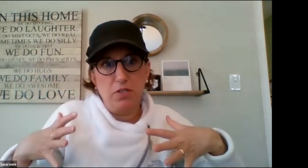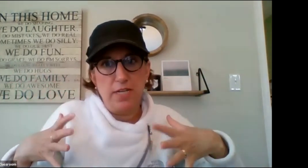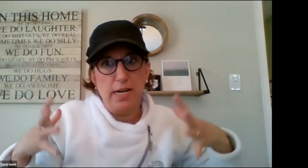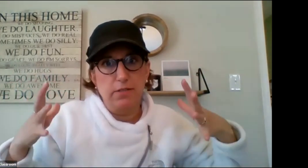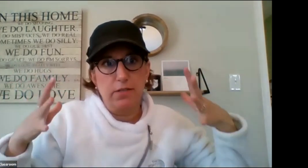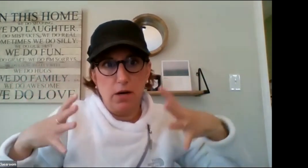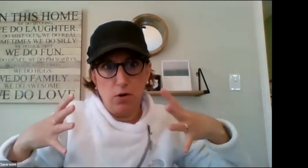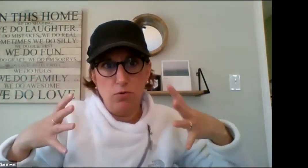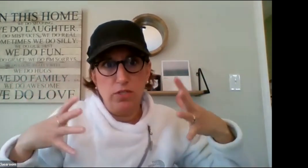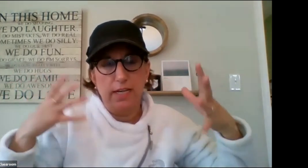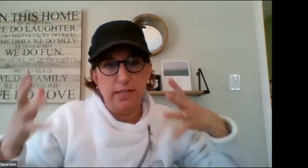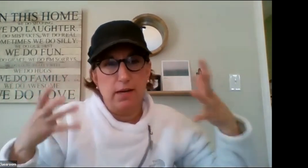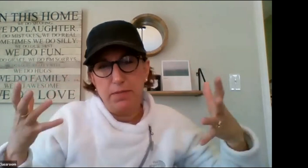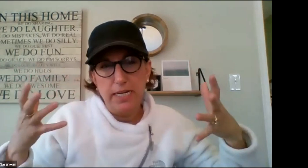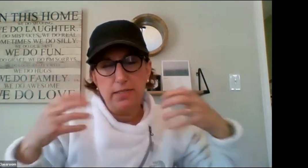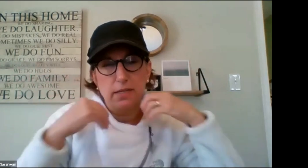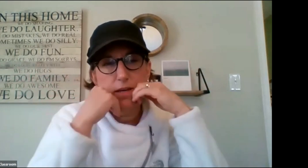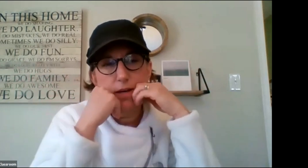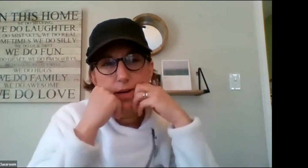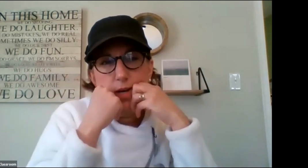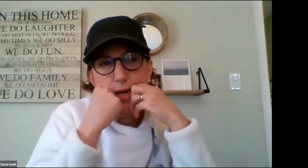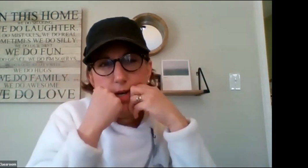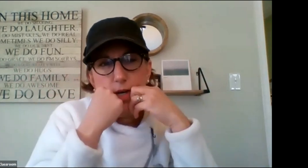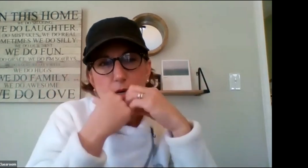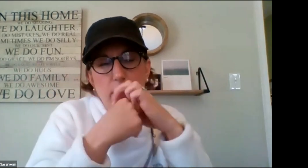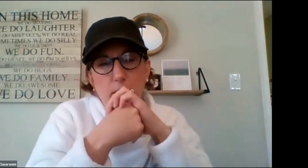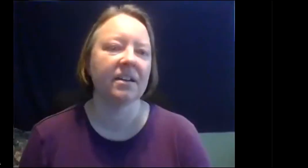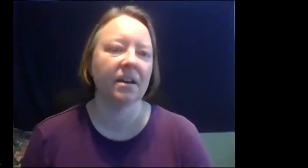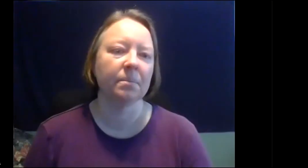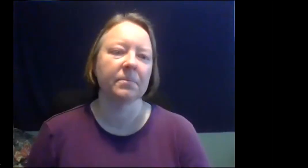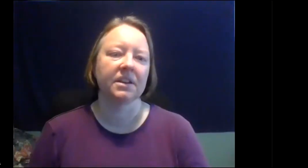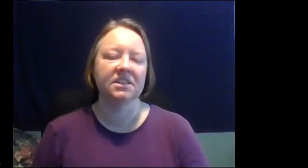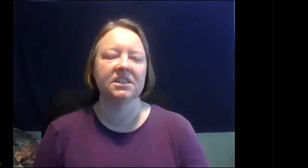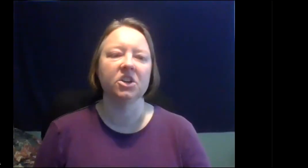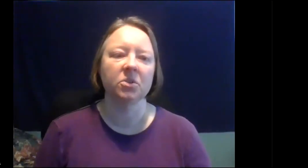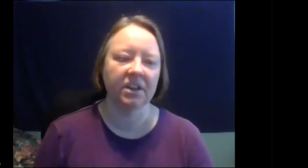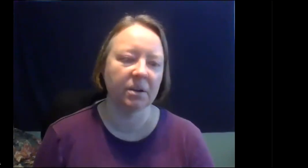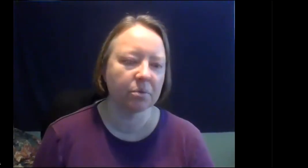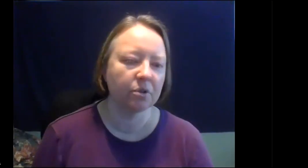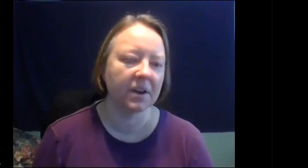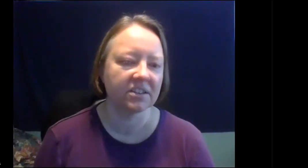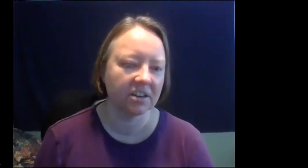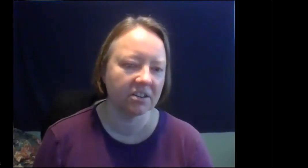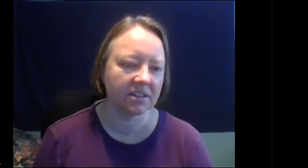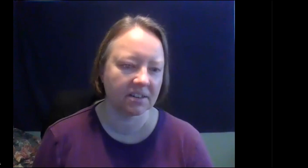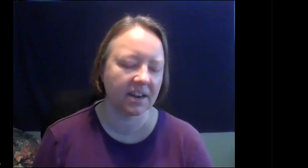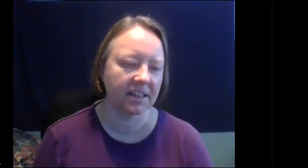are signers go to get these updates? So I continually improve my skills as a sign